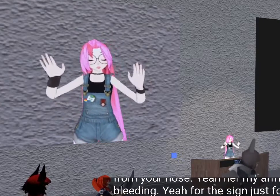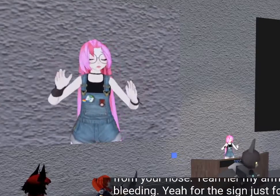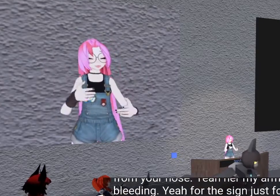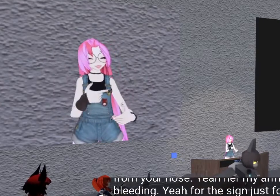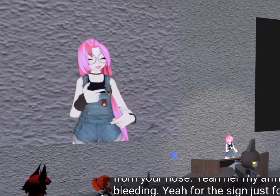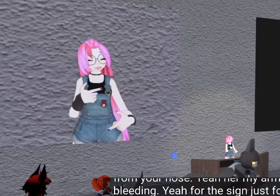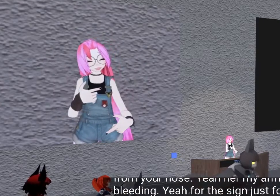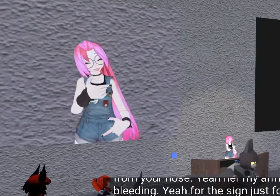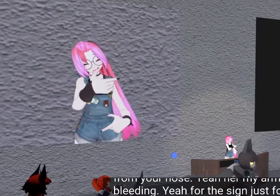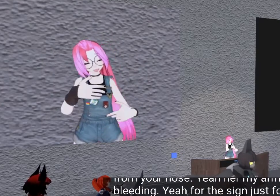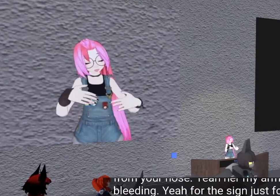Sorry. What's up?